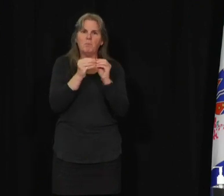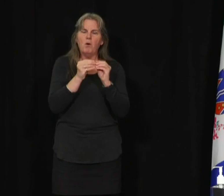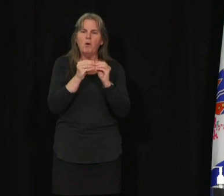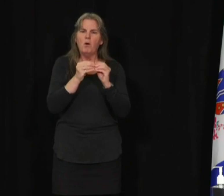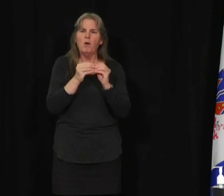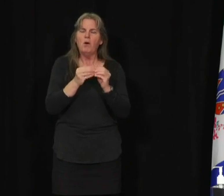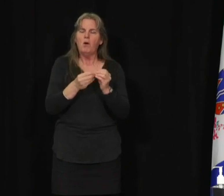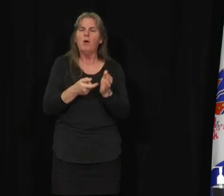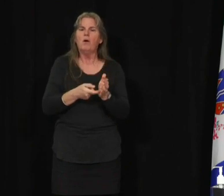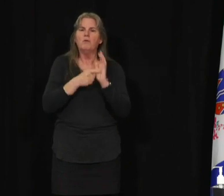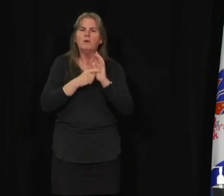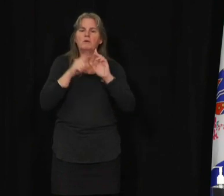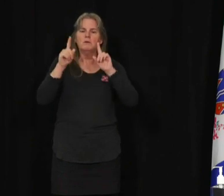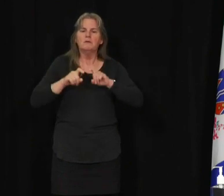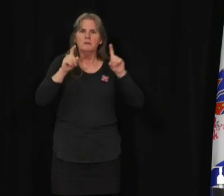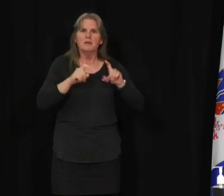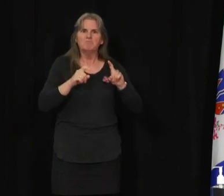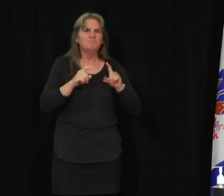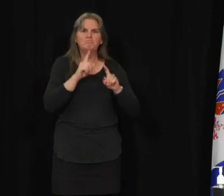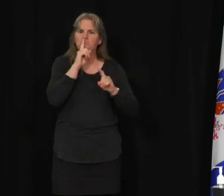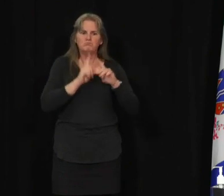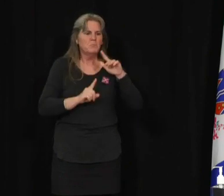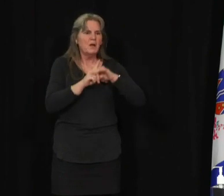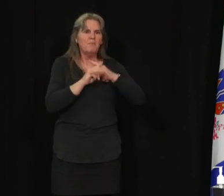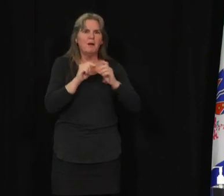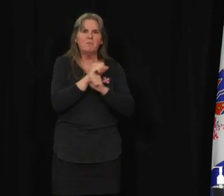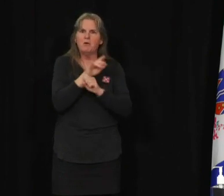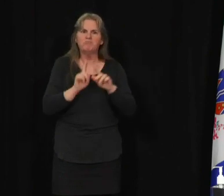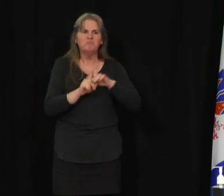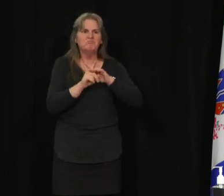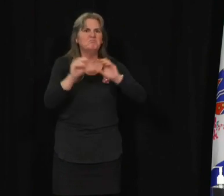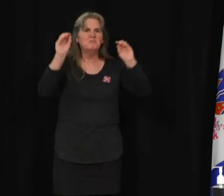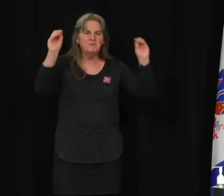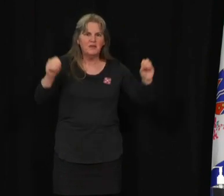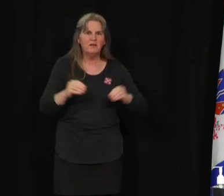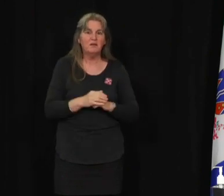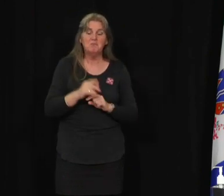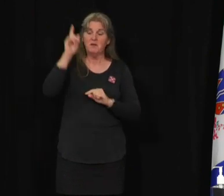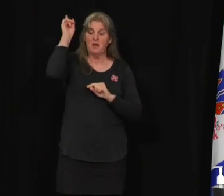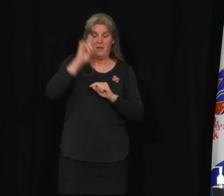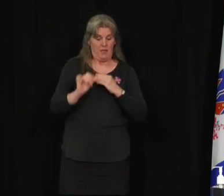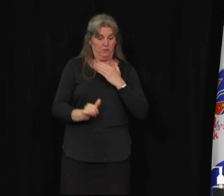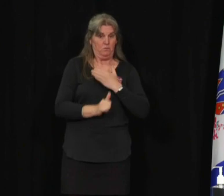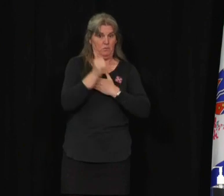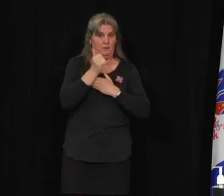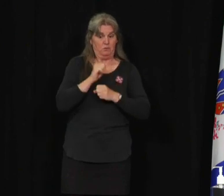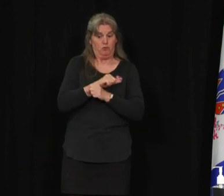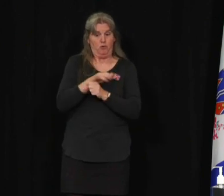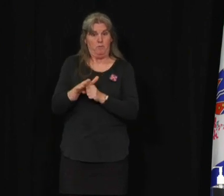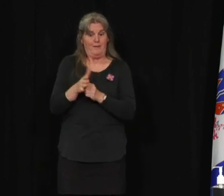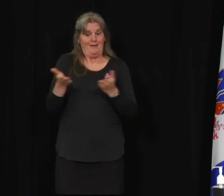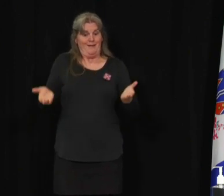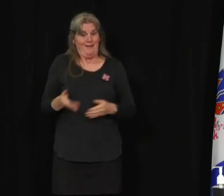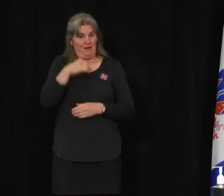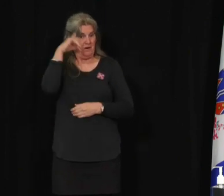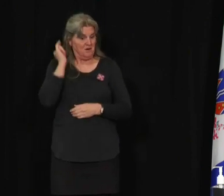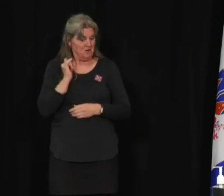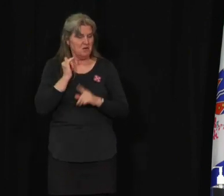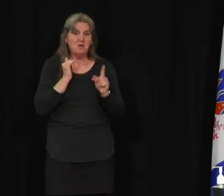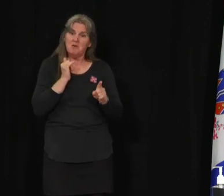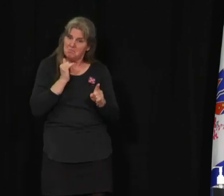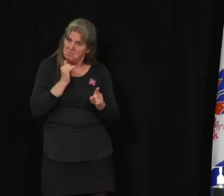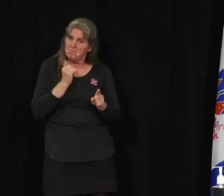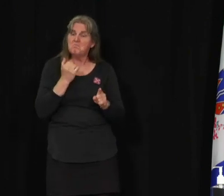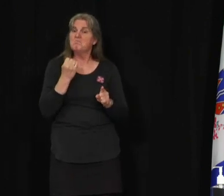not finding more disease. With reduced risk of COVID-19 introductions, COVID-19 is now a